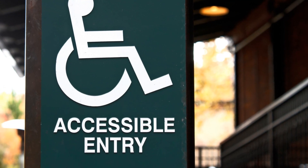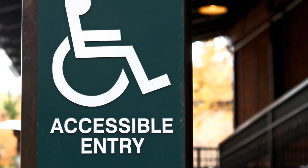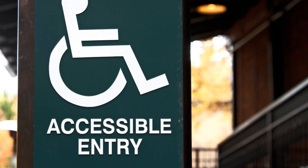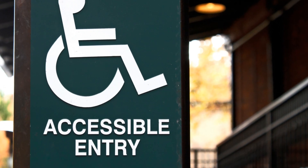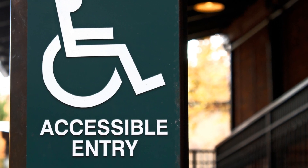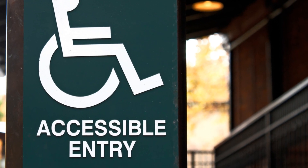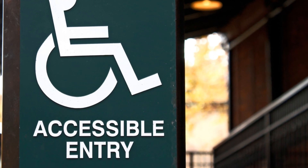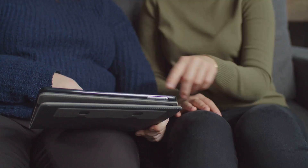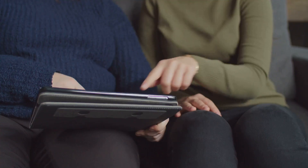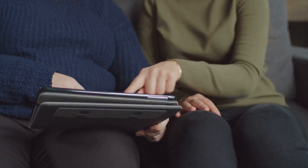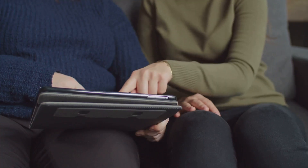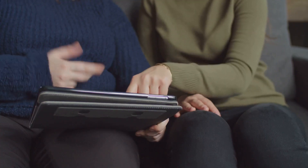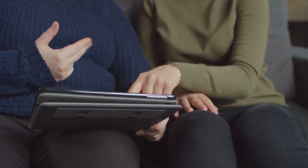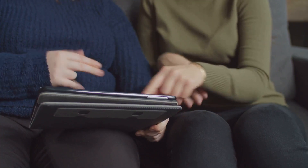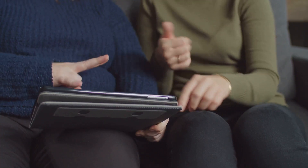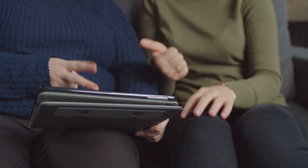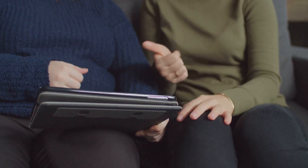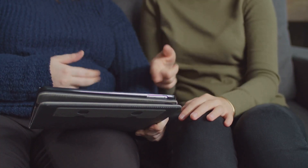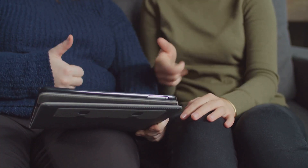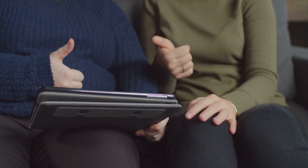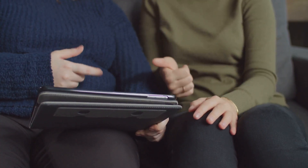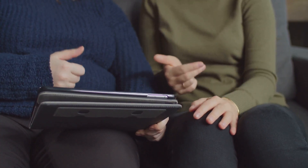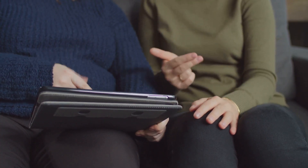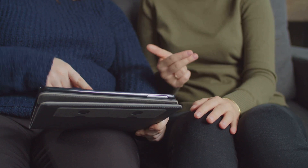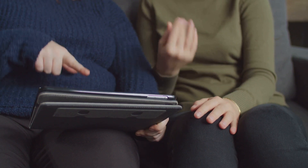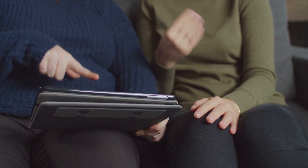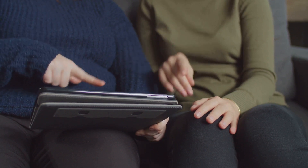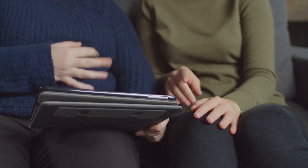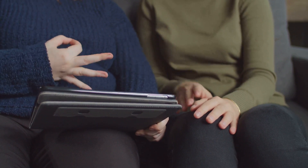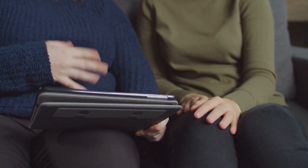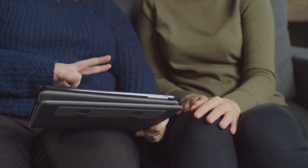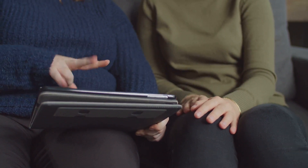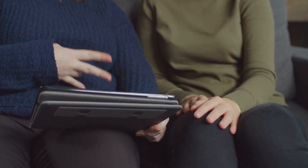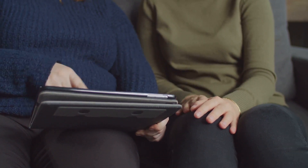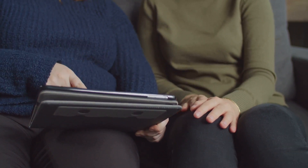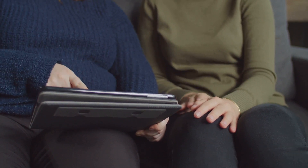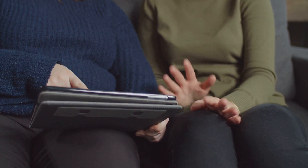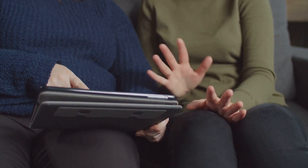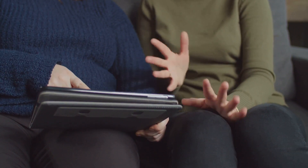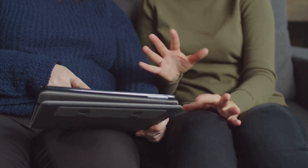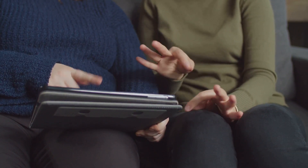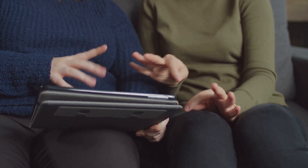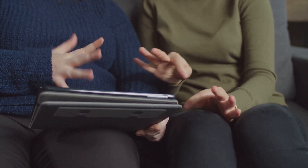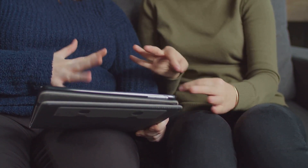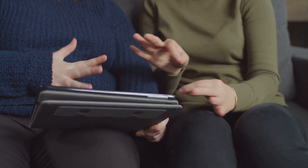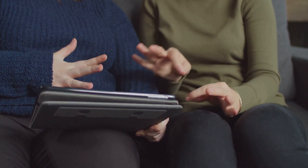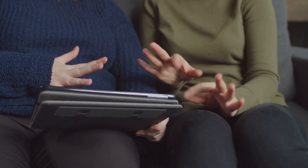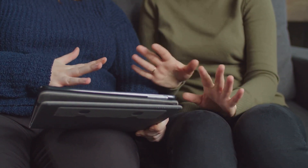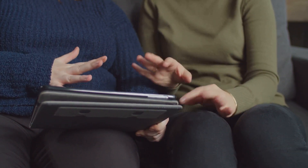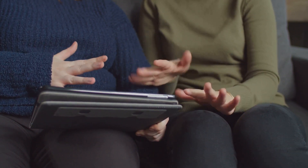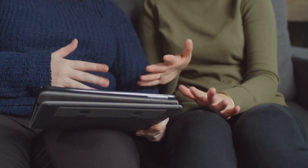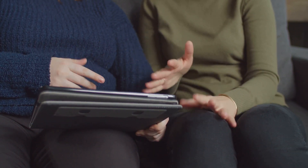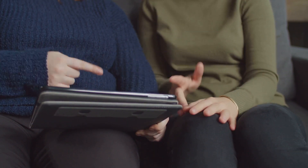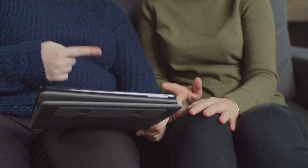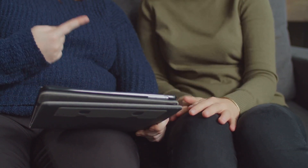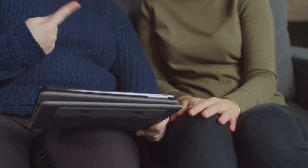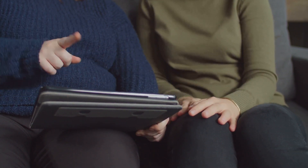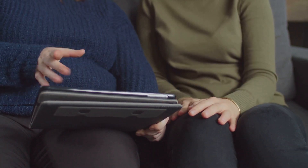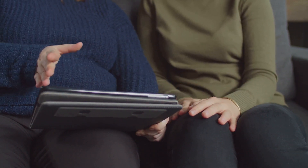with the signing. This seemingly small change carries enormous weight, making the film not just about the deaf community,